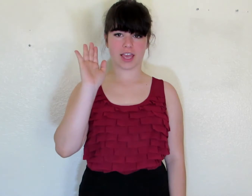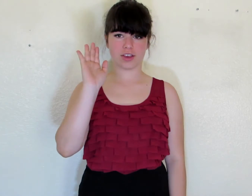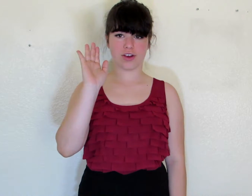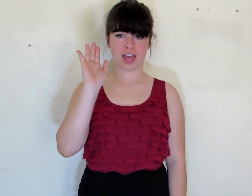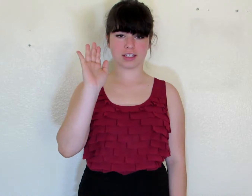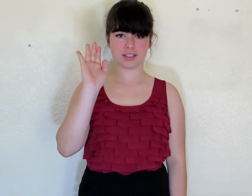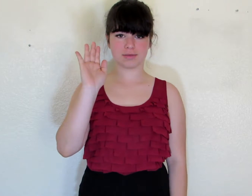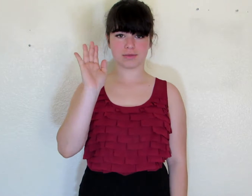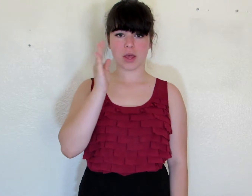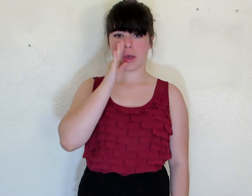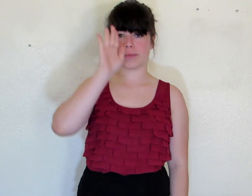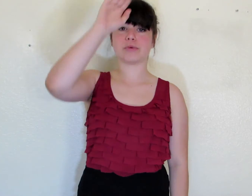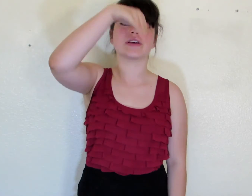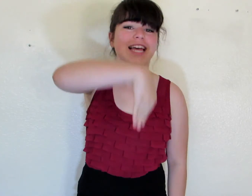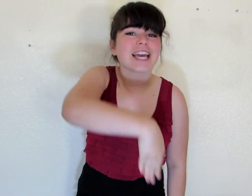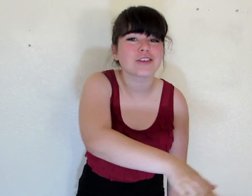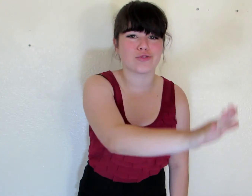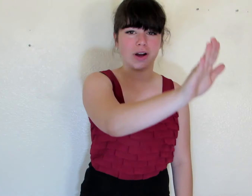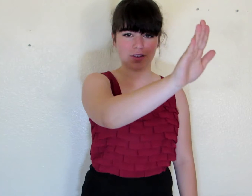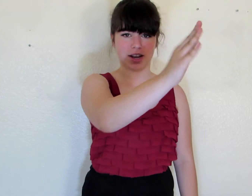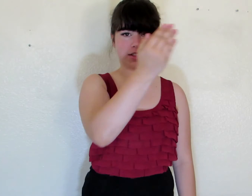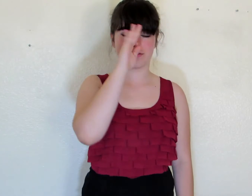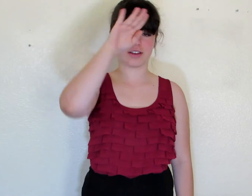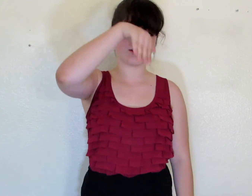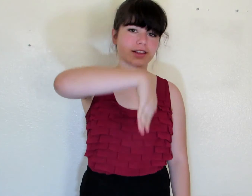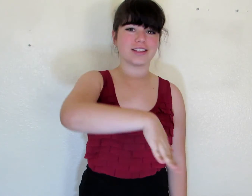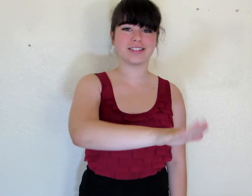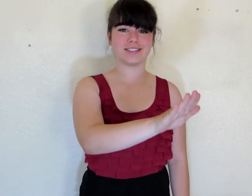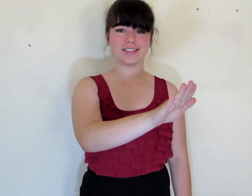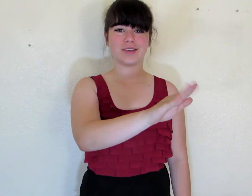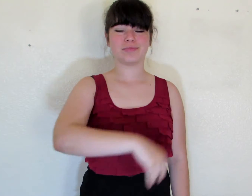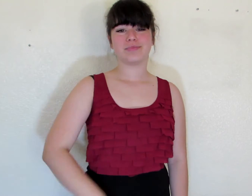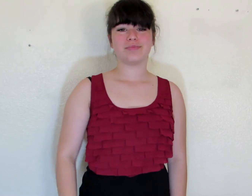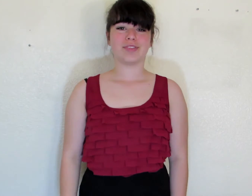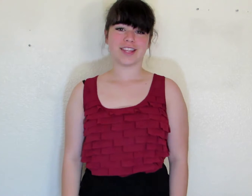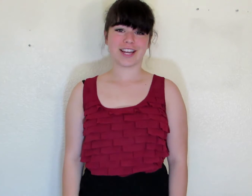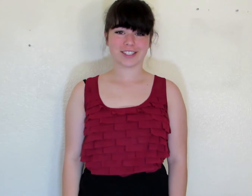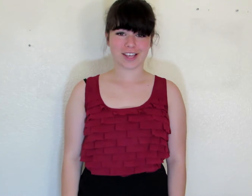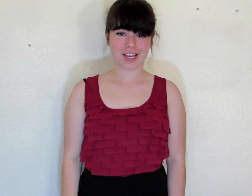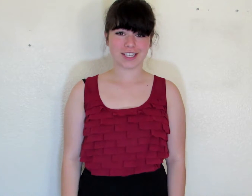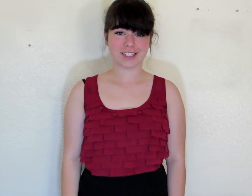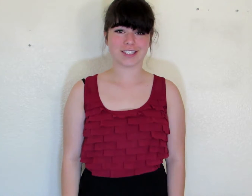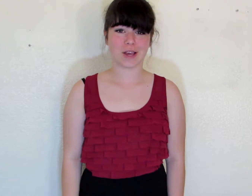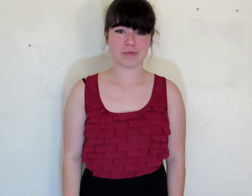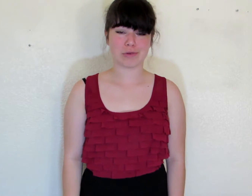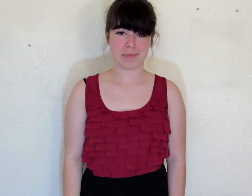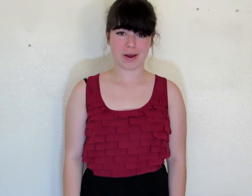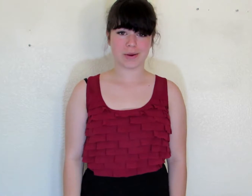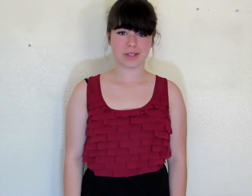your hand and moving like the trunk of an elephant. The next sign is the sign for bear. You'll